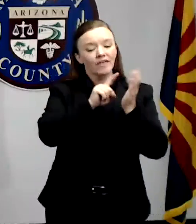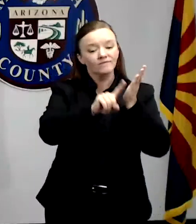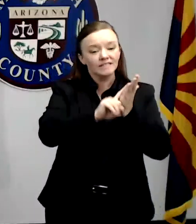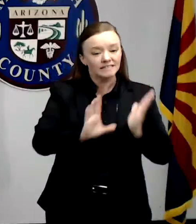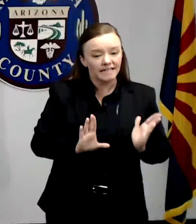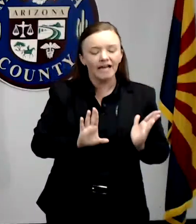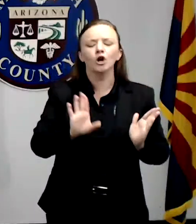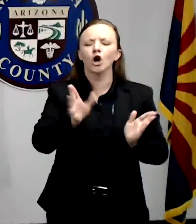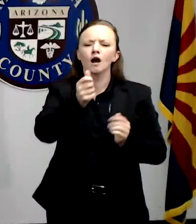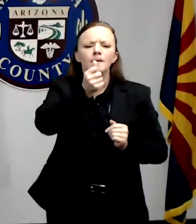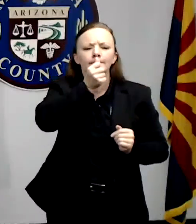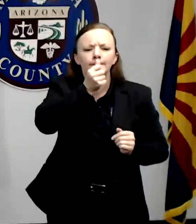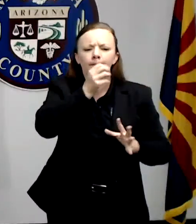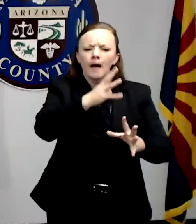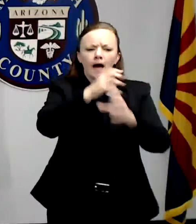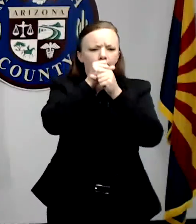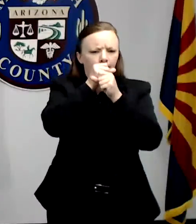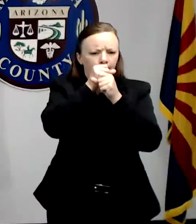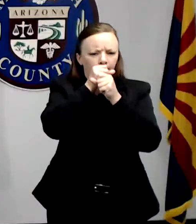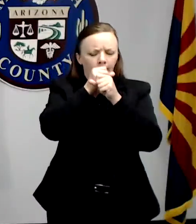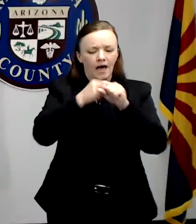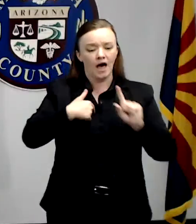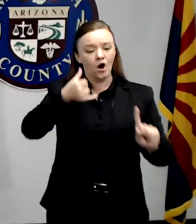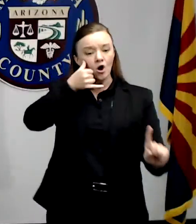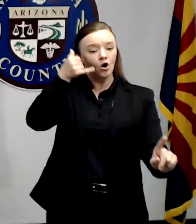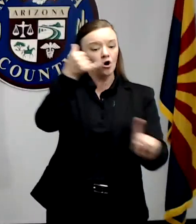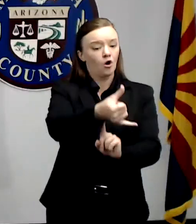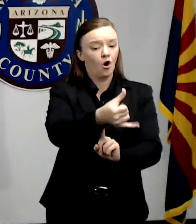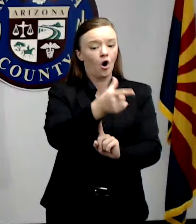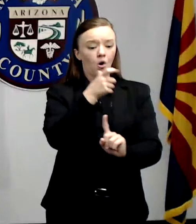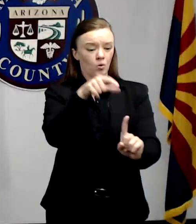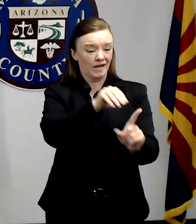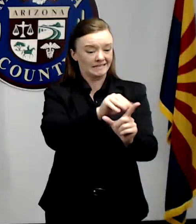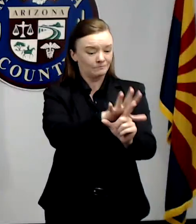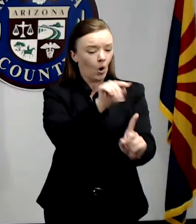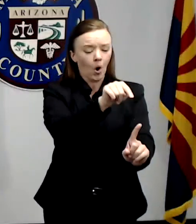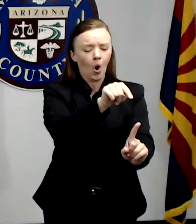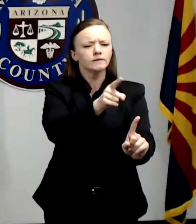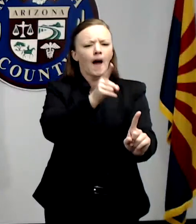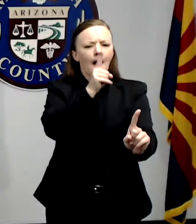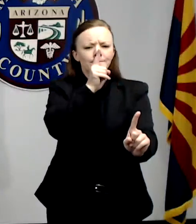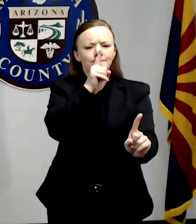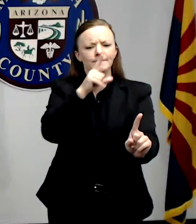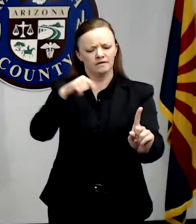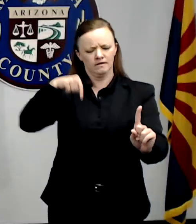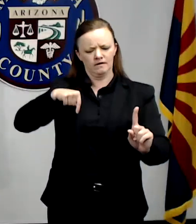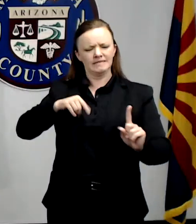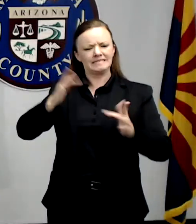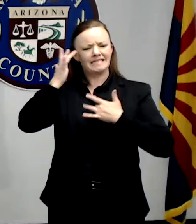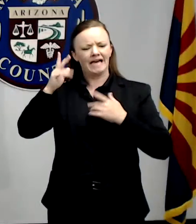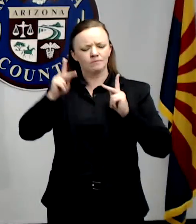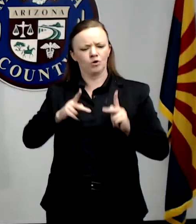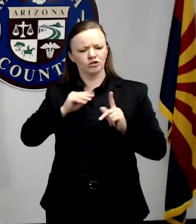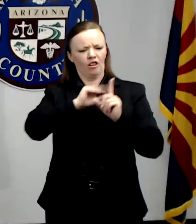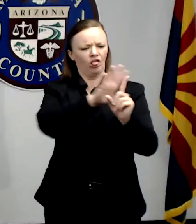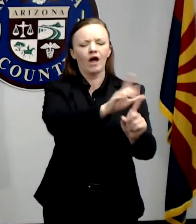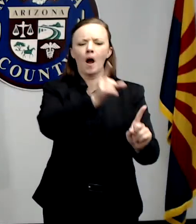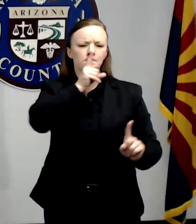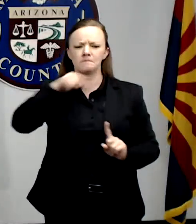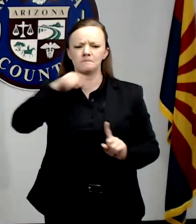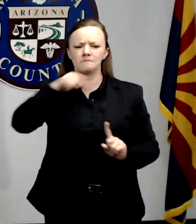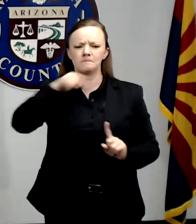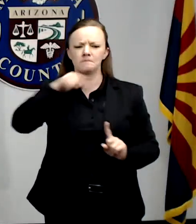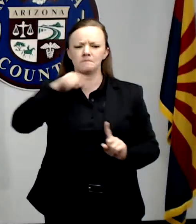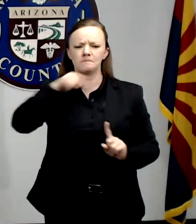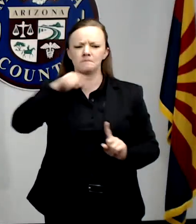the contacts, the investigator never mentions the name of the person infected, and they also don't provide information that would